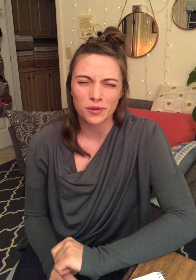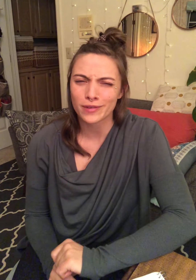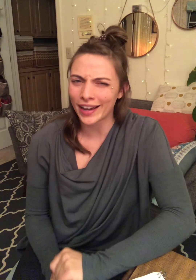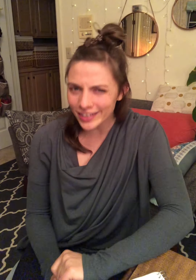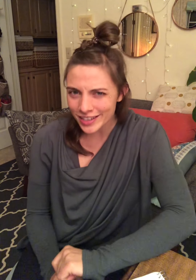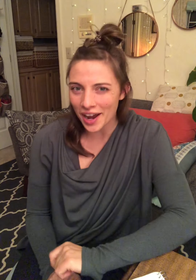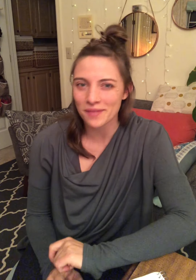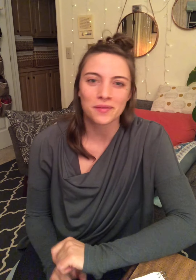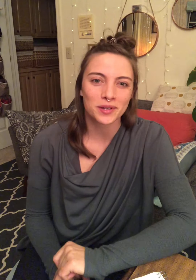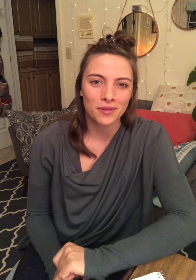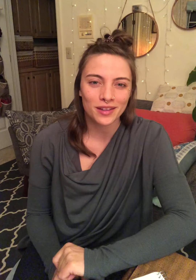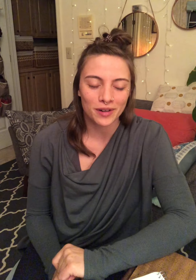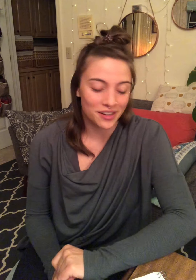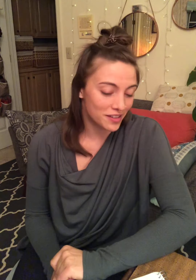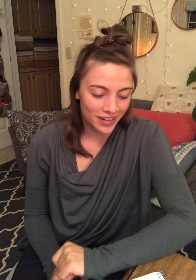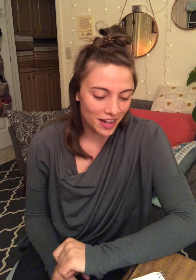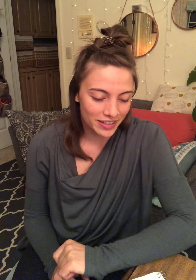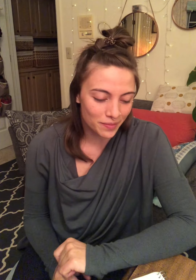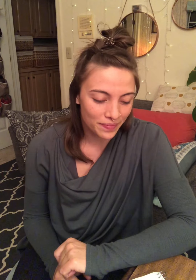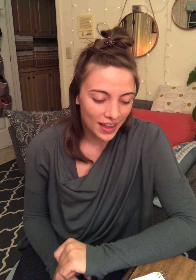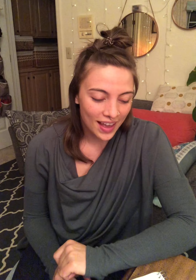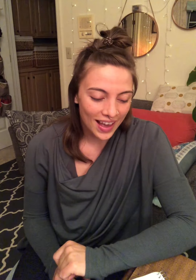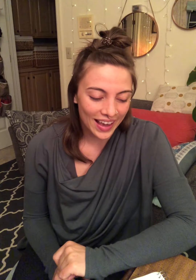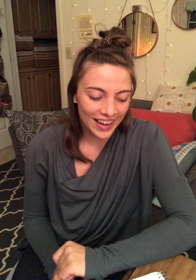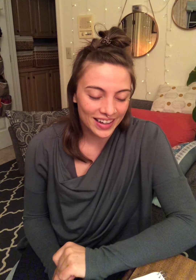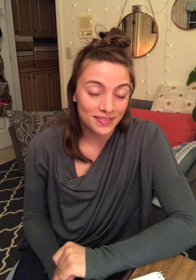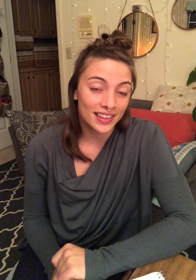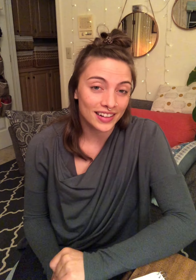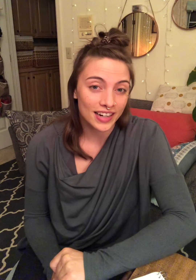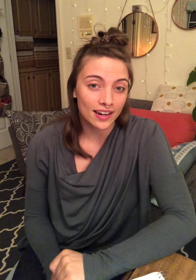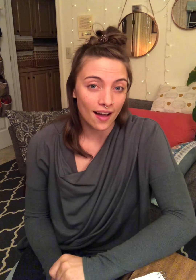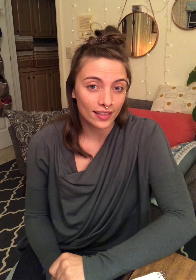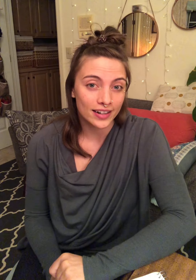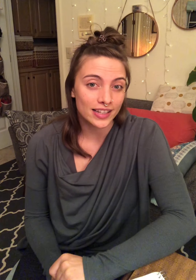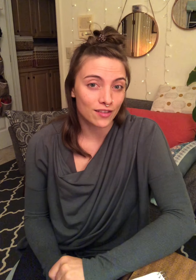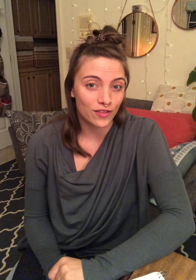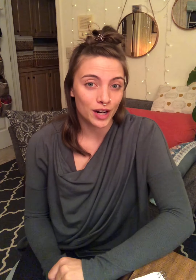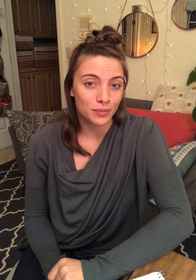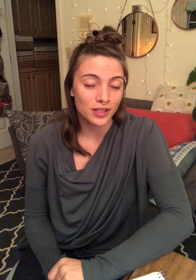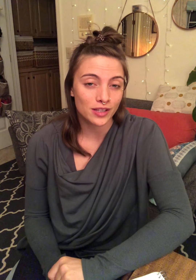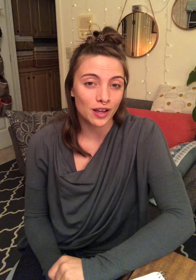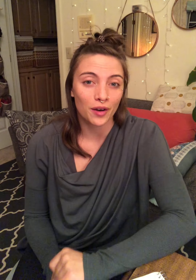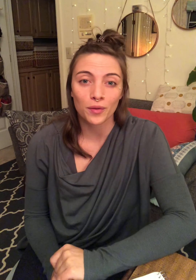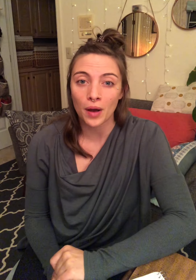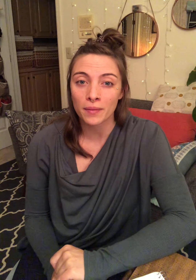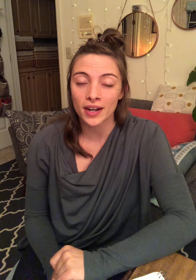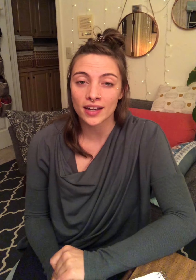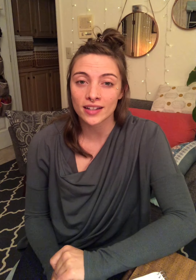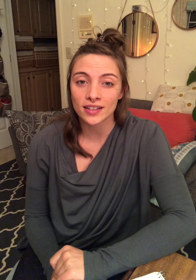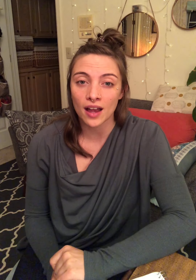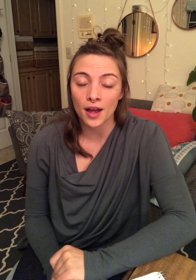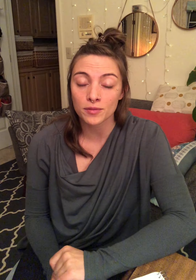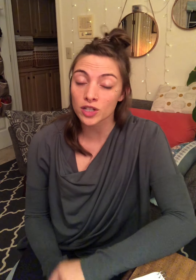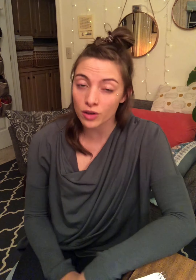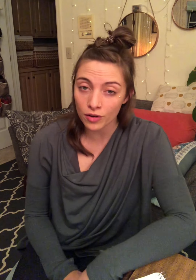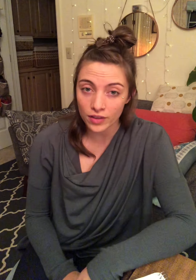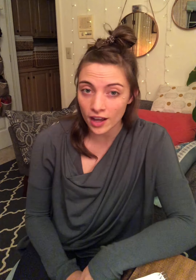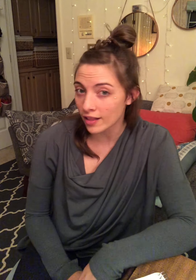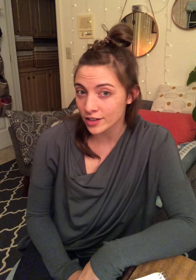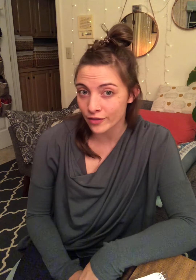nice job, numbers 1 through 100. That's awesome. And we learned our colors and verbs. So I'm gonna just go over the colors and